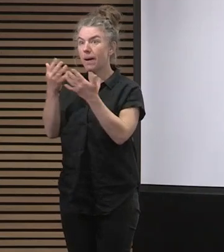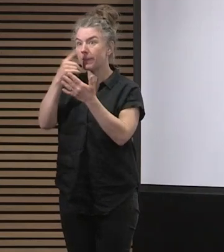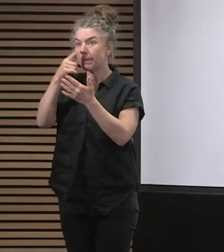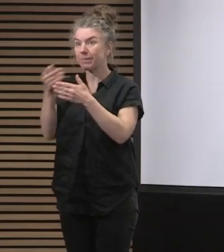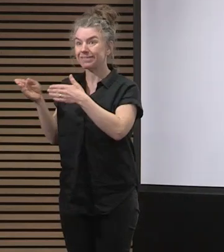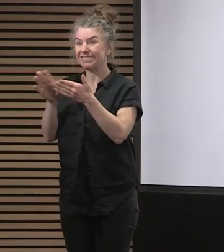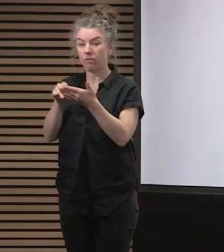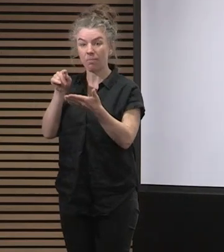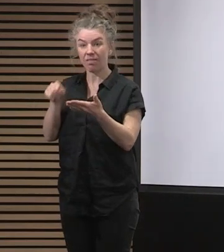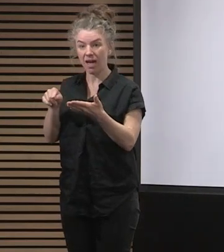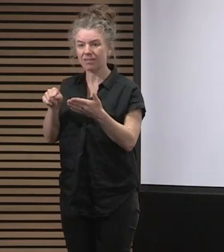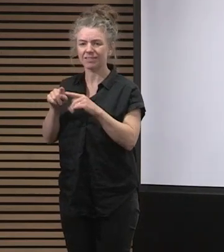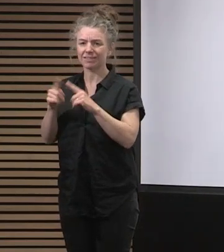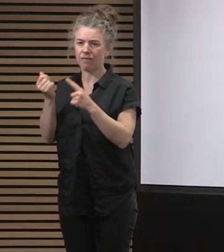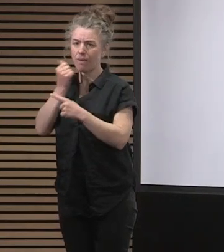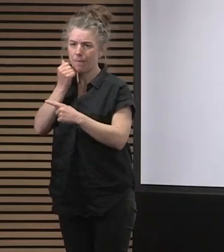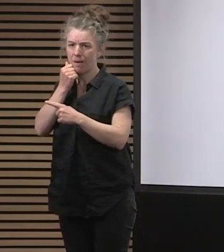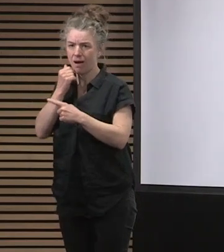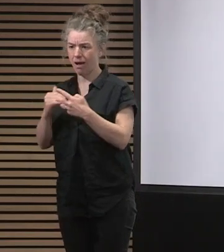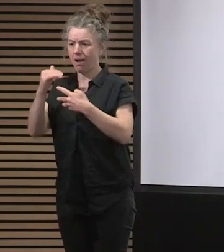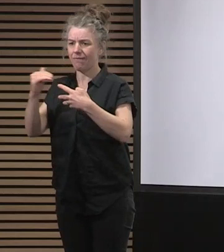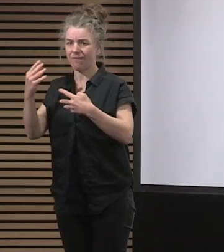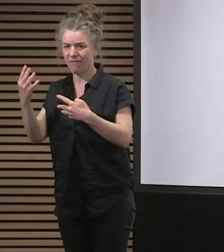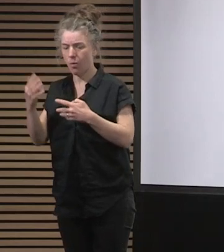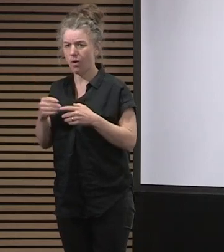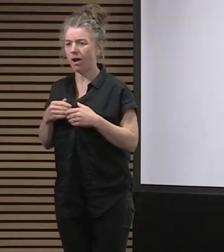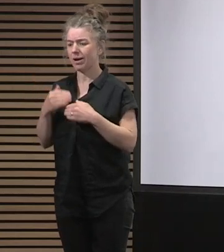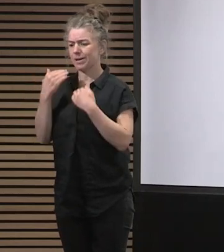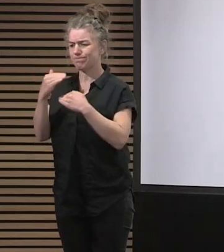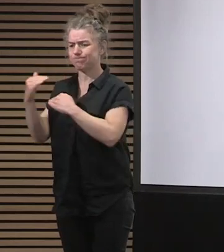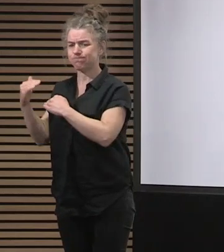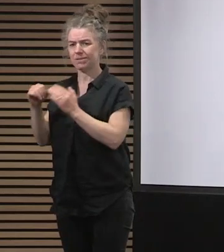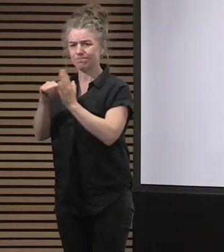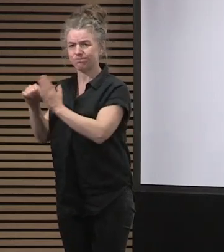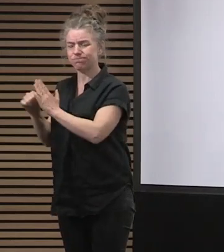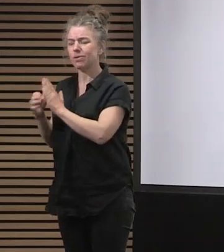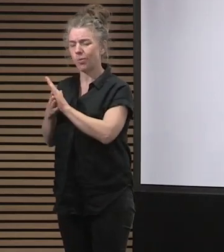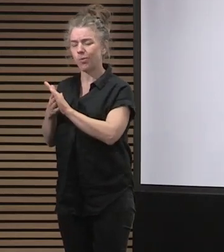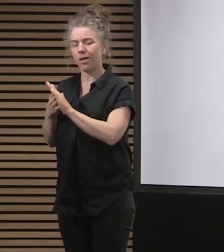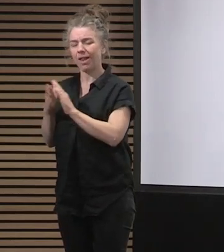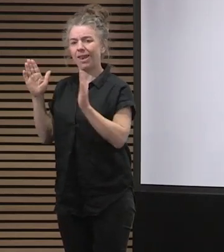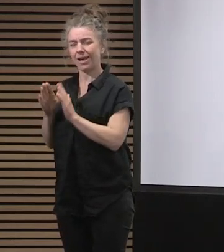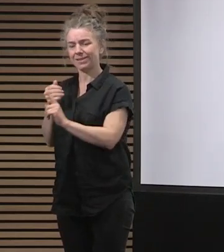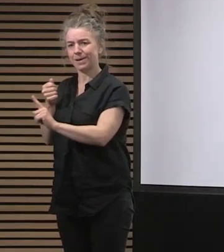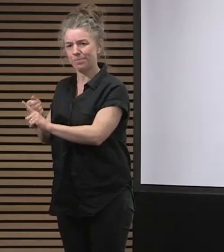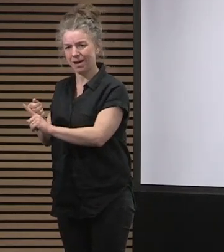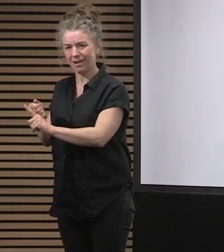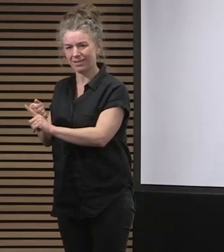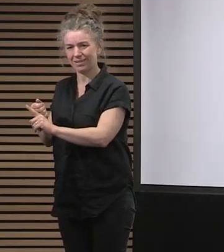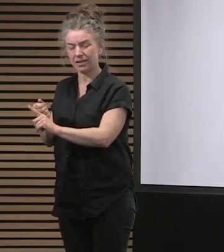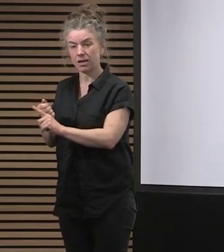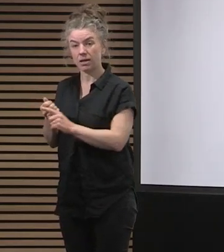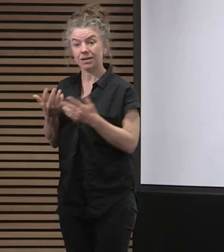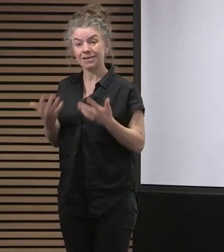this disease might be on our health system and on the number of deaths and on our population. So what we are now, of course,